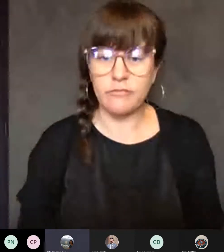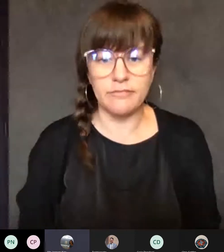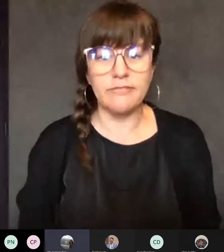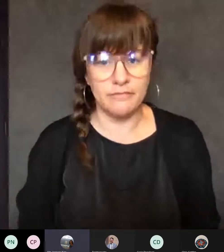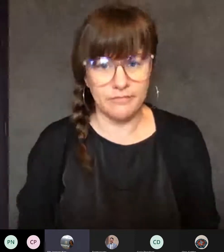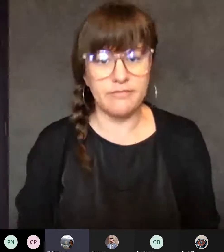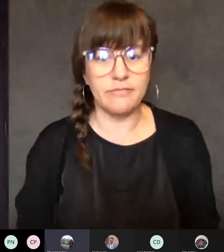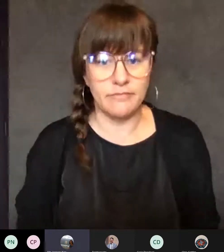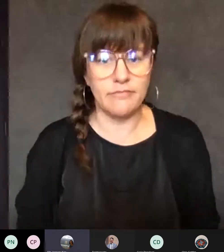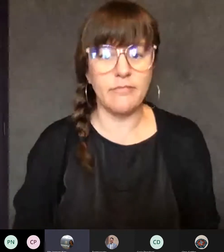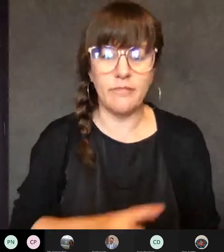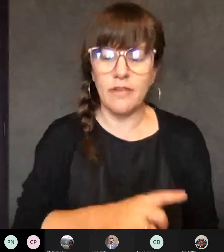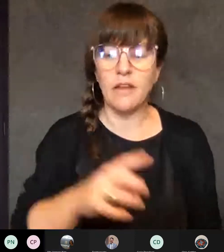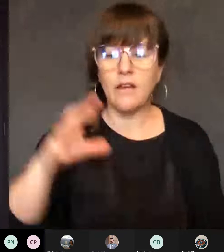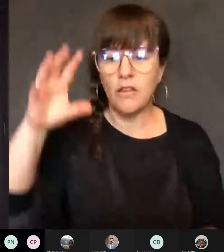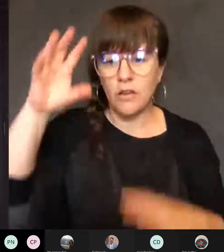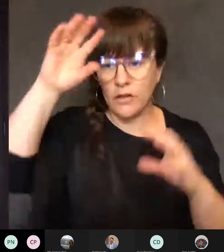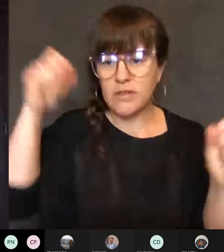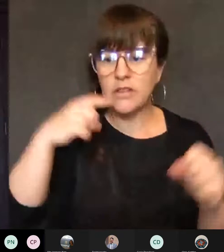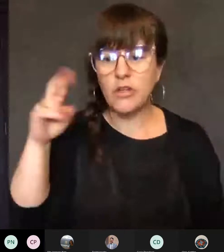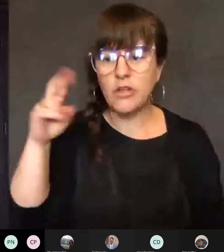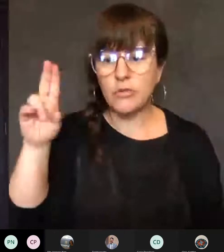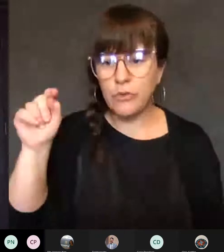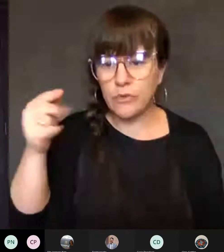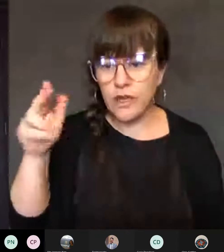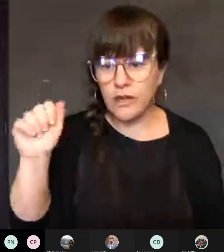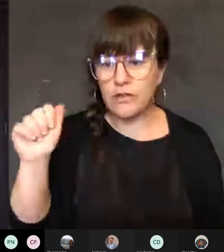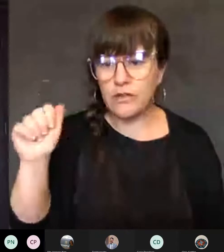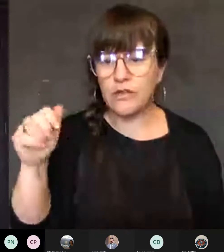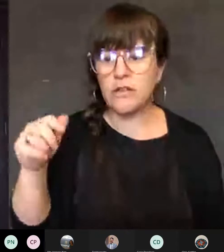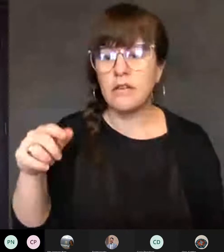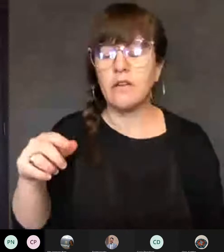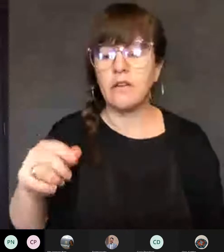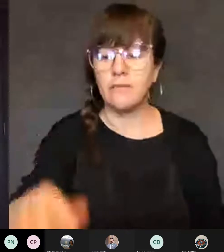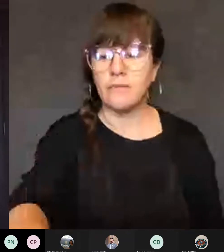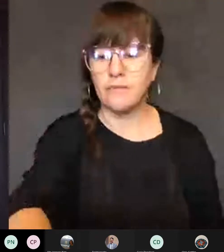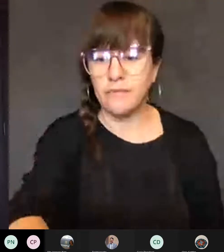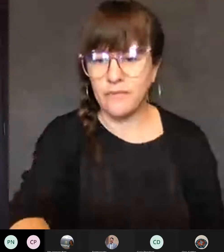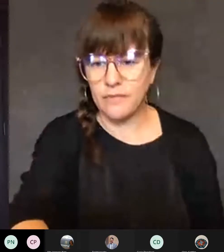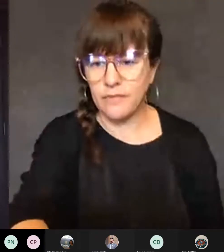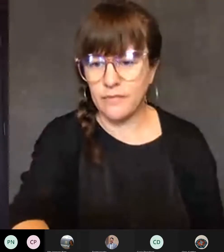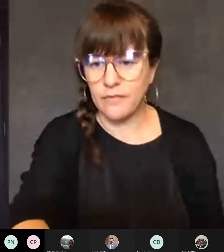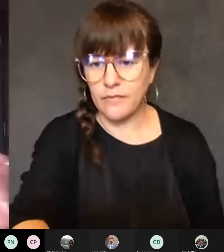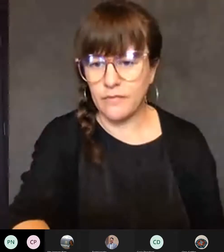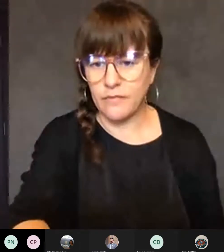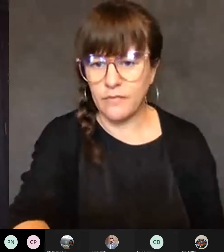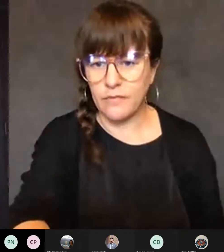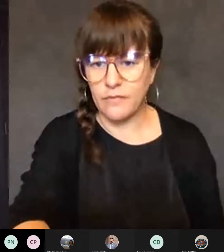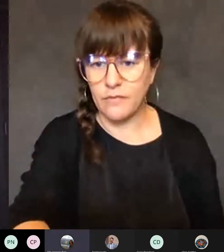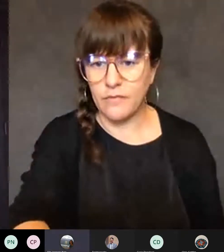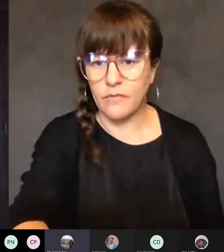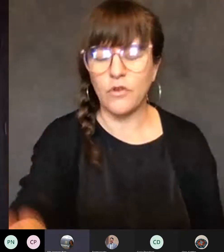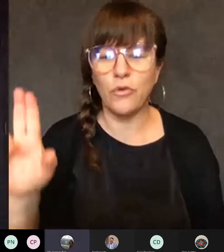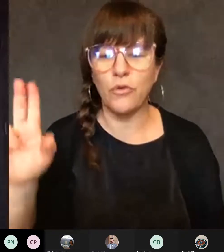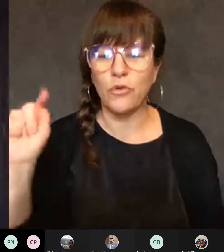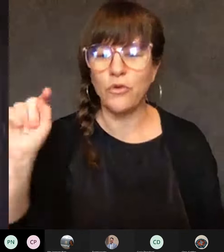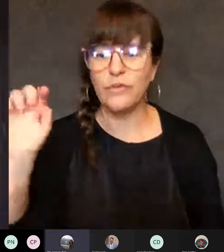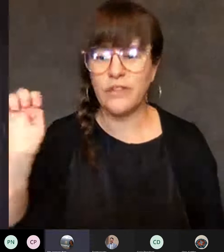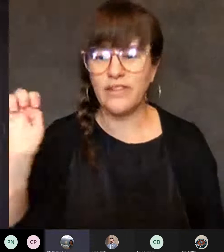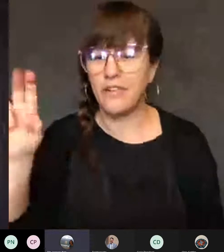And Uta, I just want to make sure that I'm correct too. And this time we're opening up to the public as well as the college